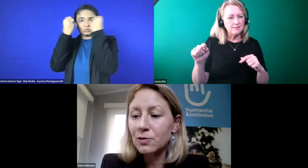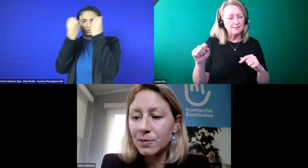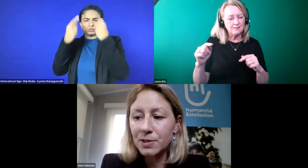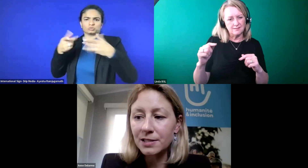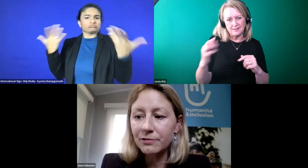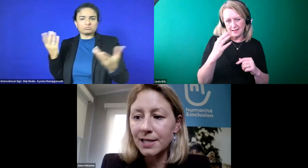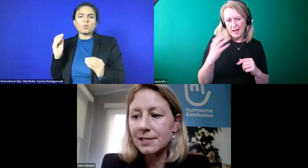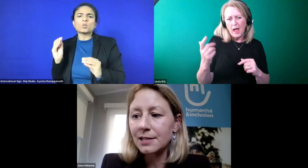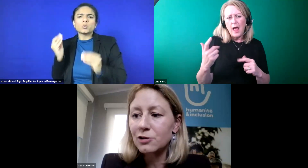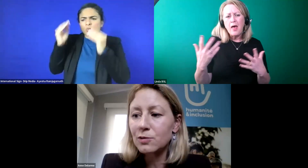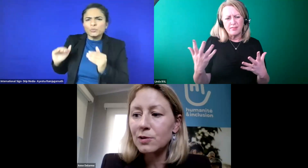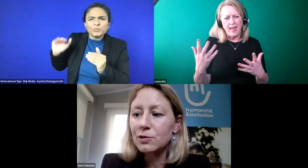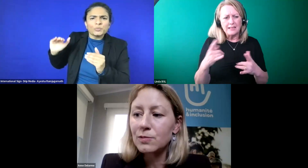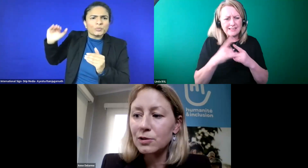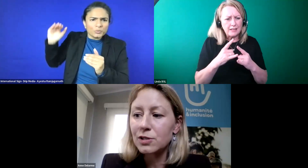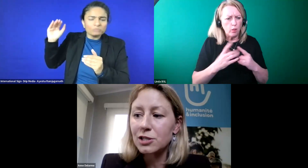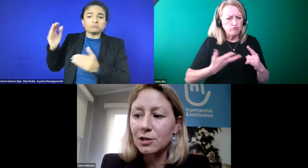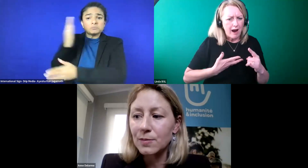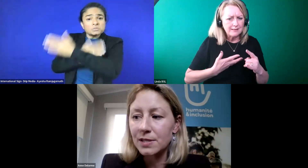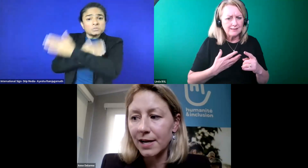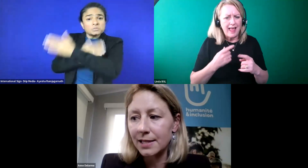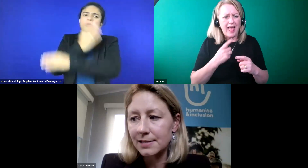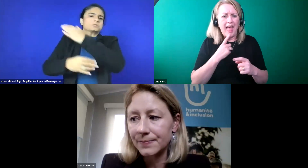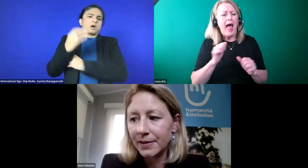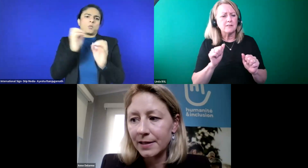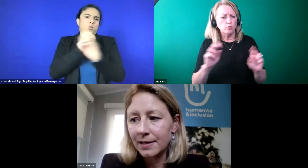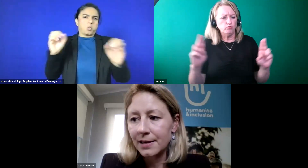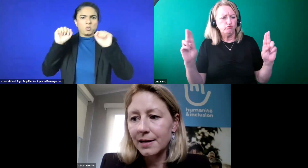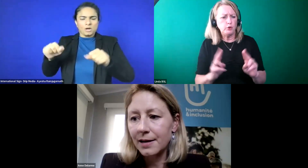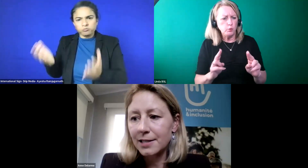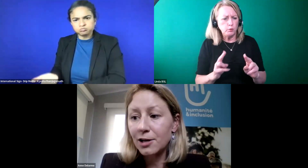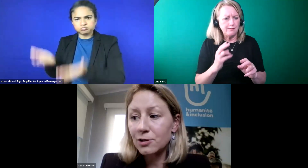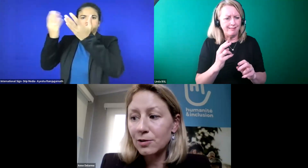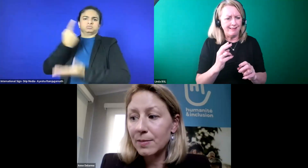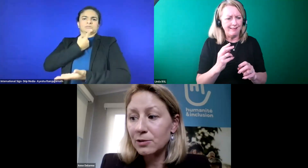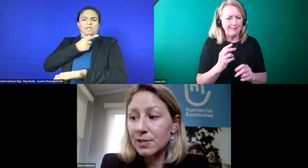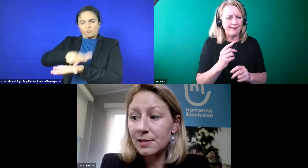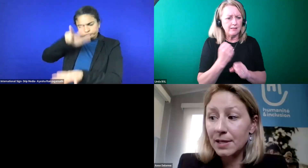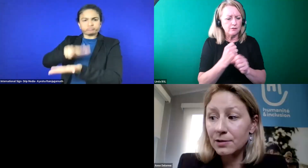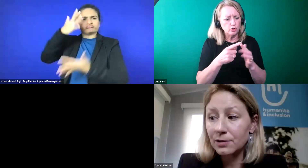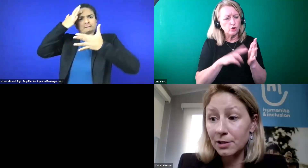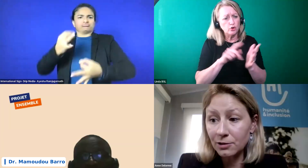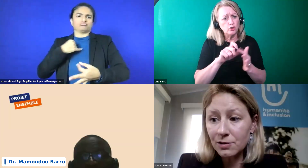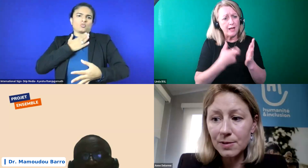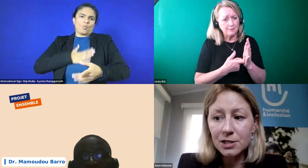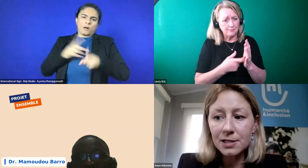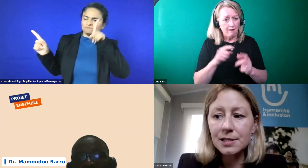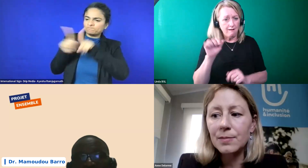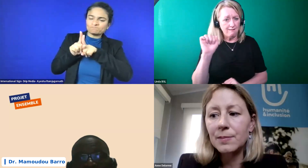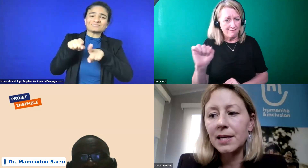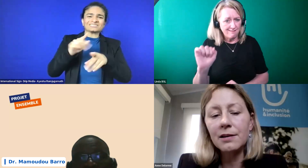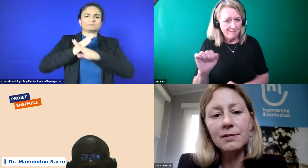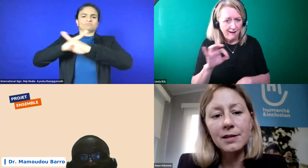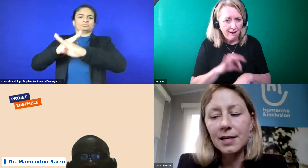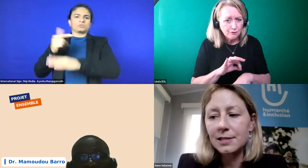their sexual and reproductive rights, and contribute to reduce gender-based violence. Dr. Mamoudou is a medical doctor, specialist